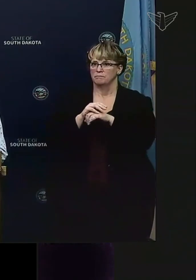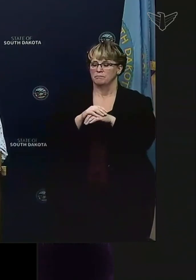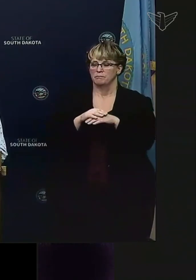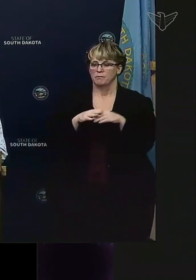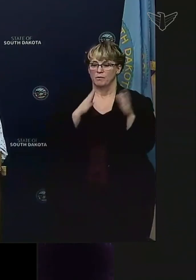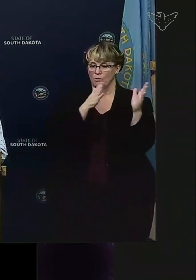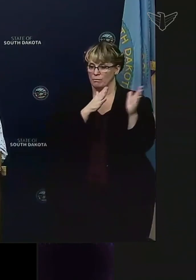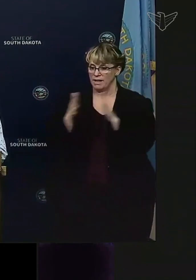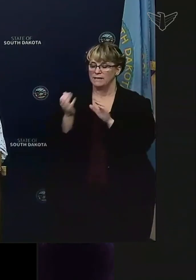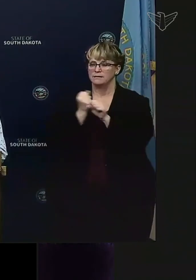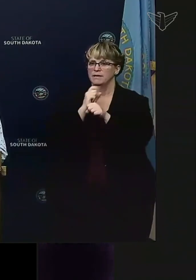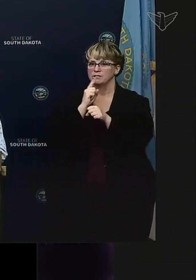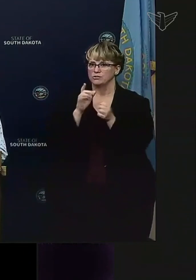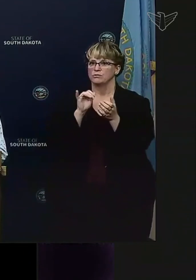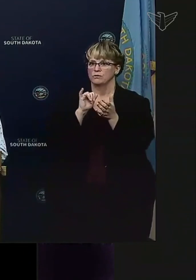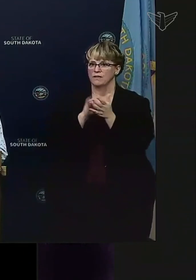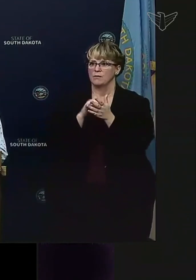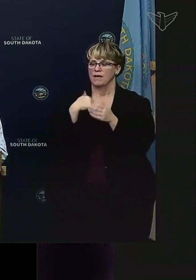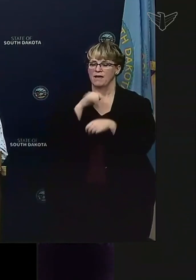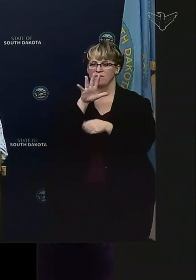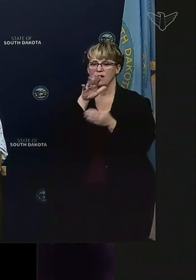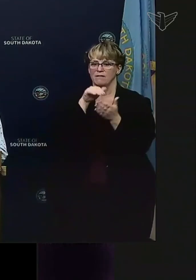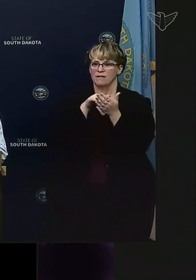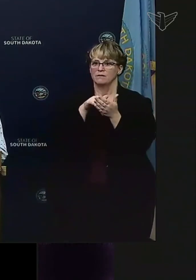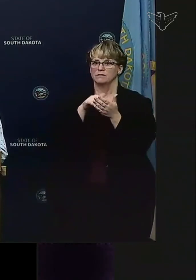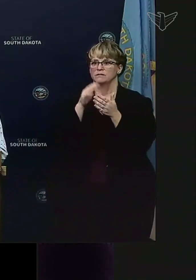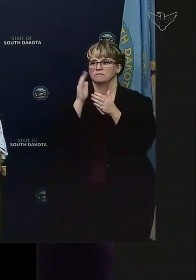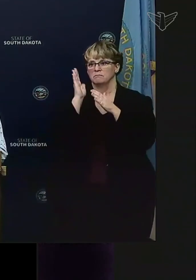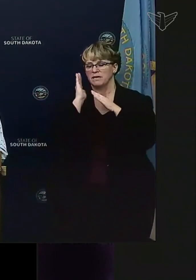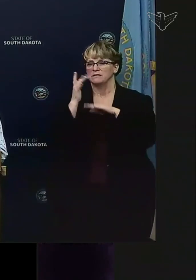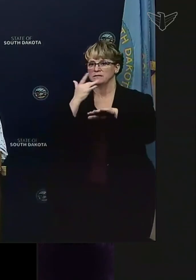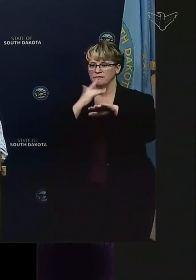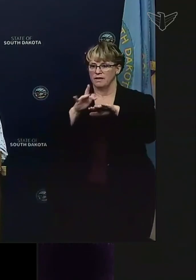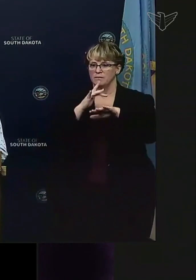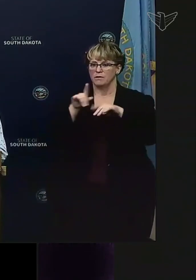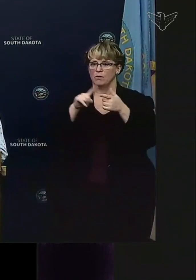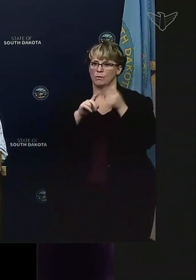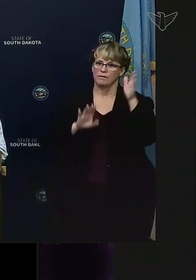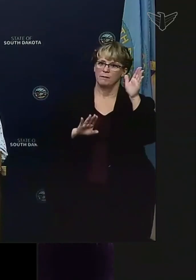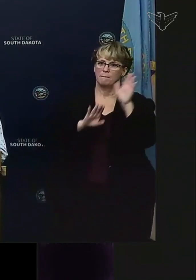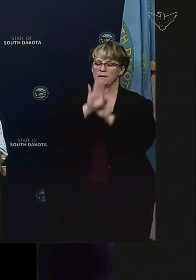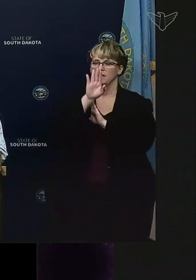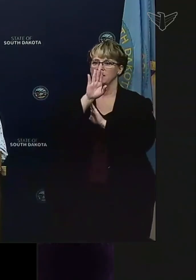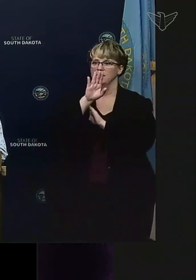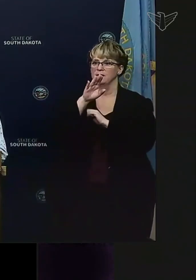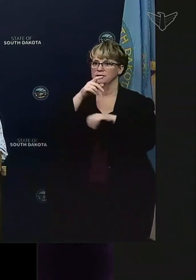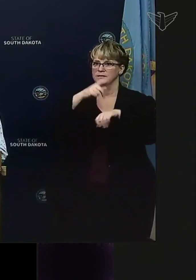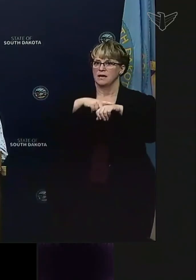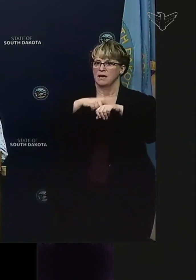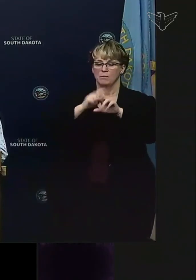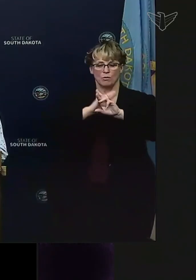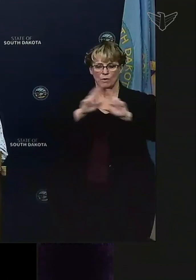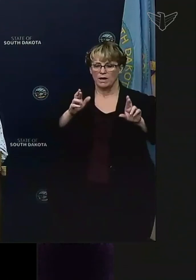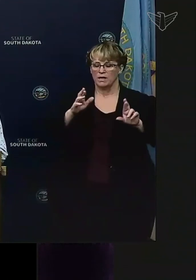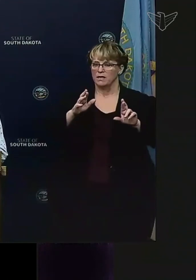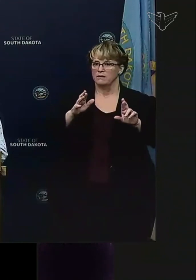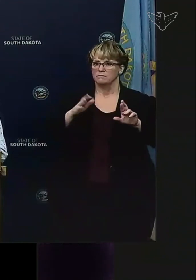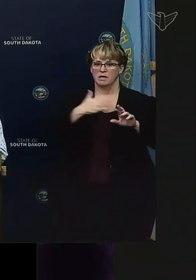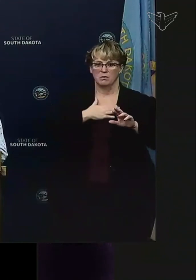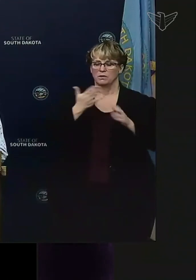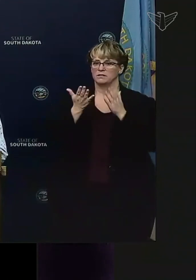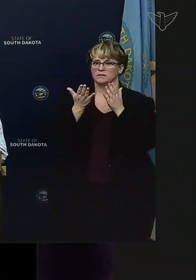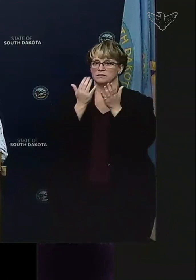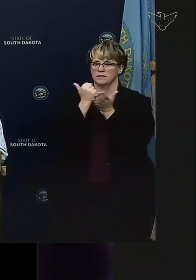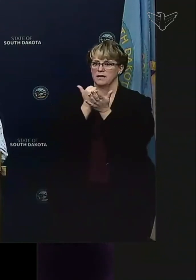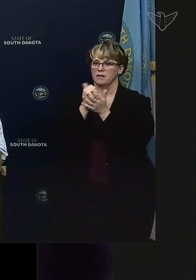plan of making sure that we will have 5,000 beds available at our peak infection time, ready and willing to serve